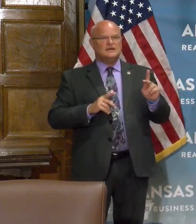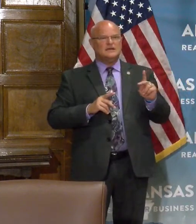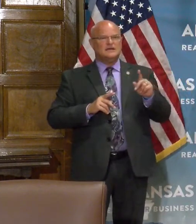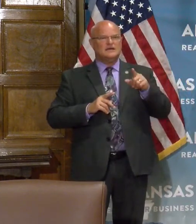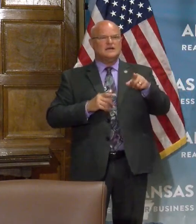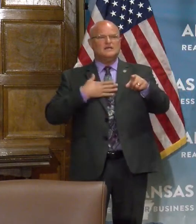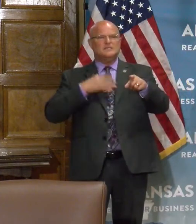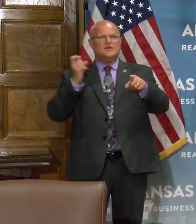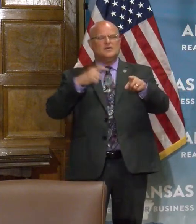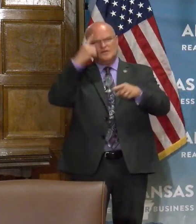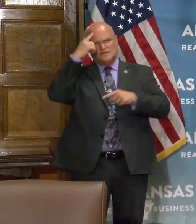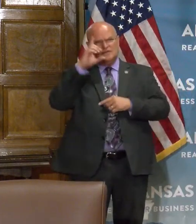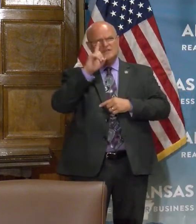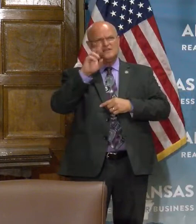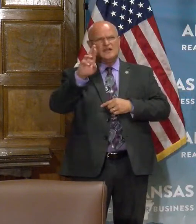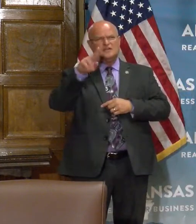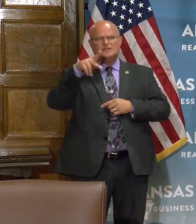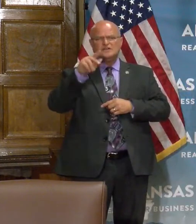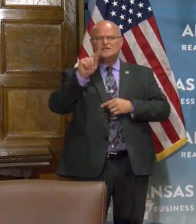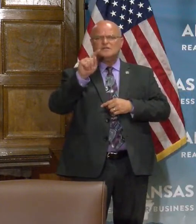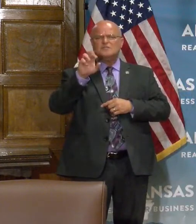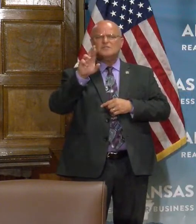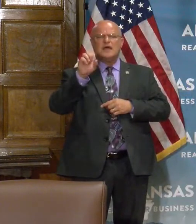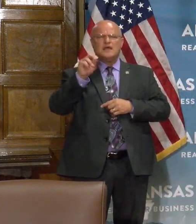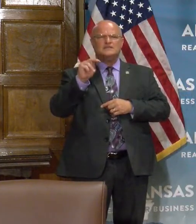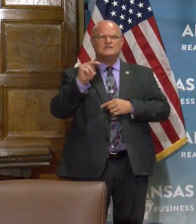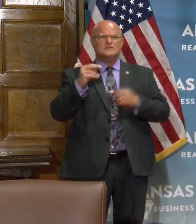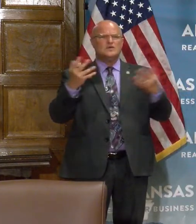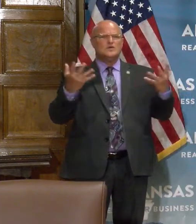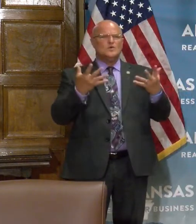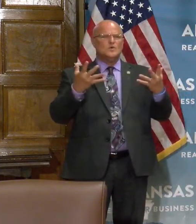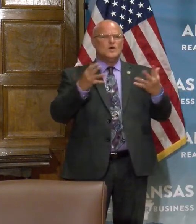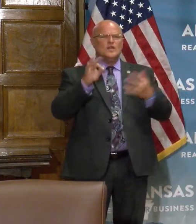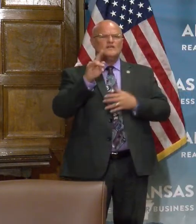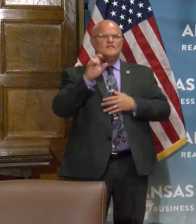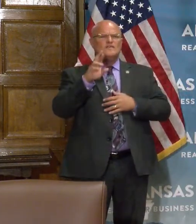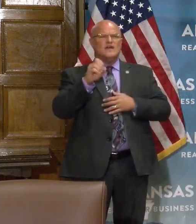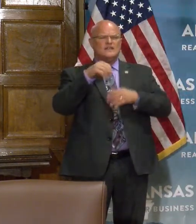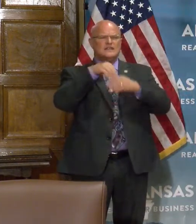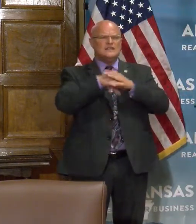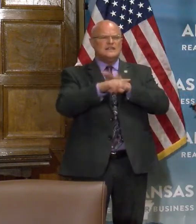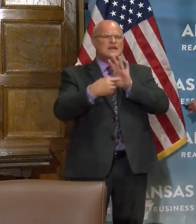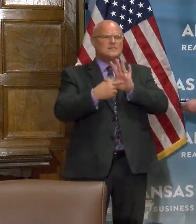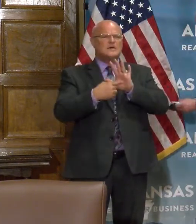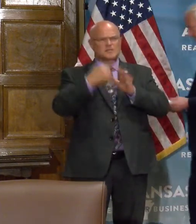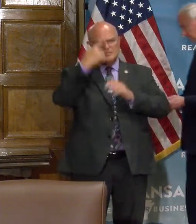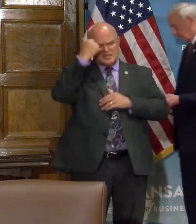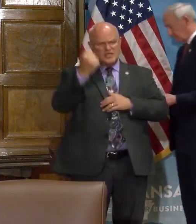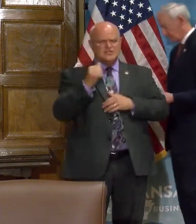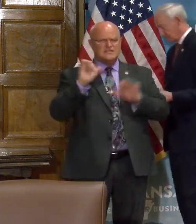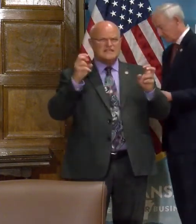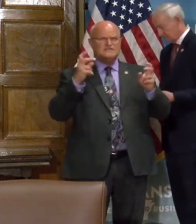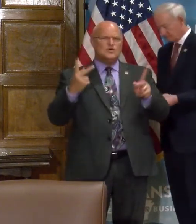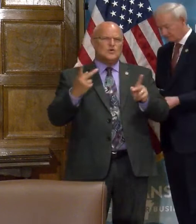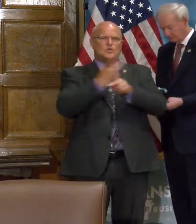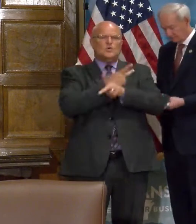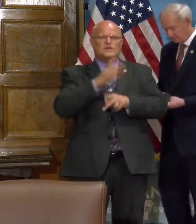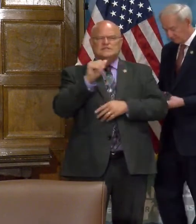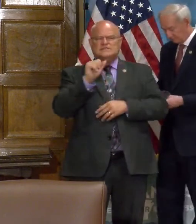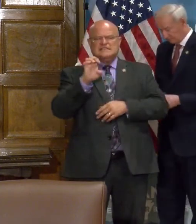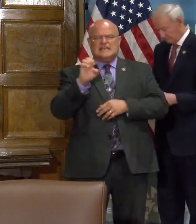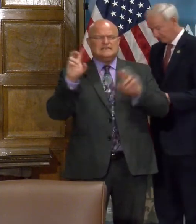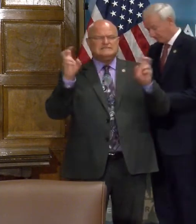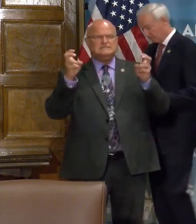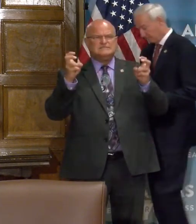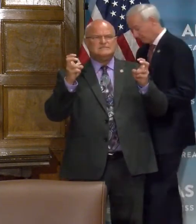Dr. Patterson. What are all the factors that you guys are entering into that modeling? Because that worst case scenario